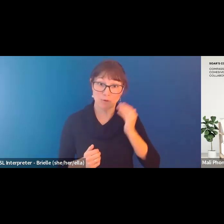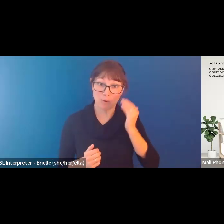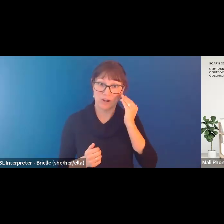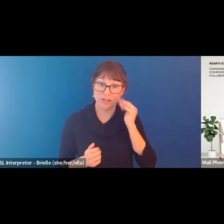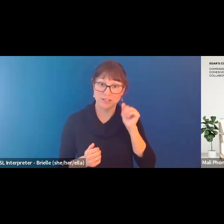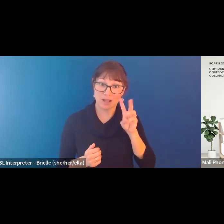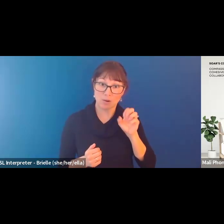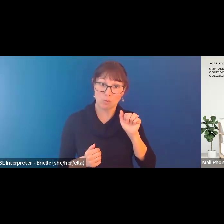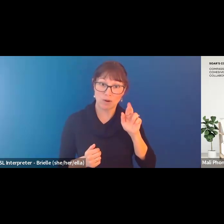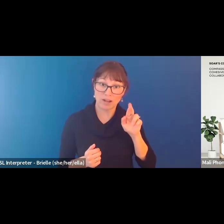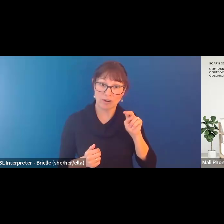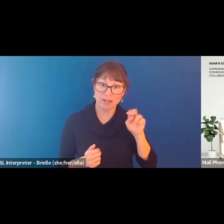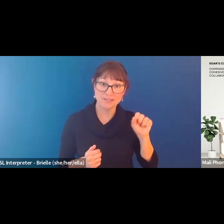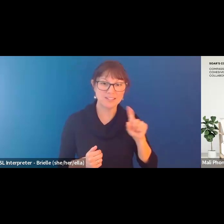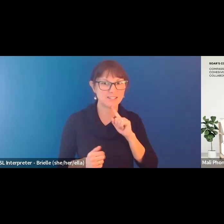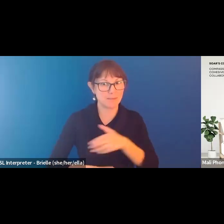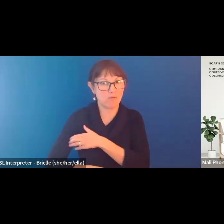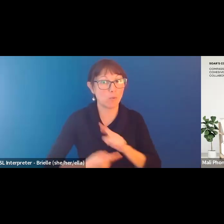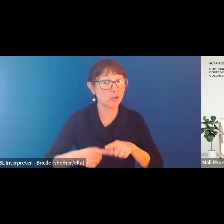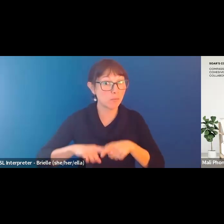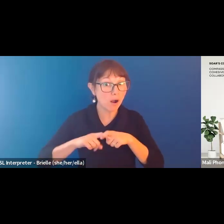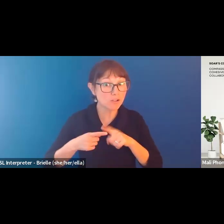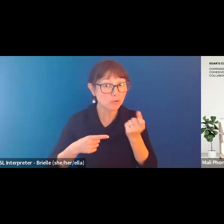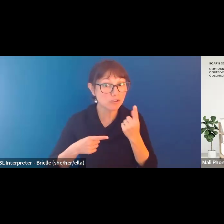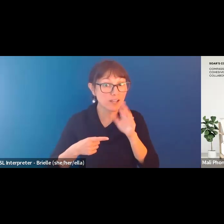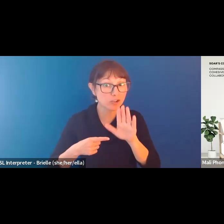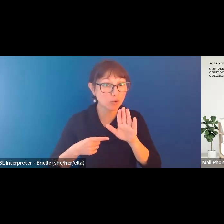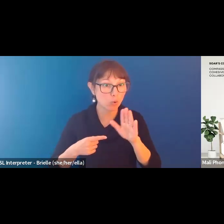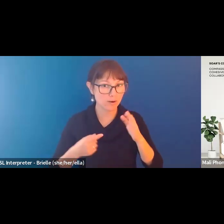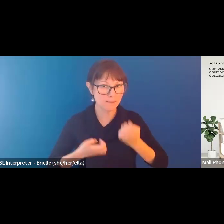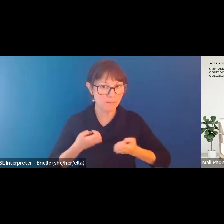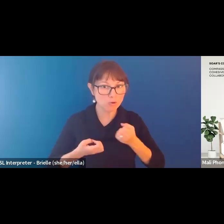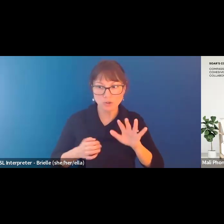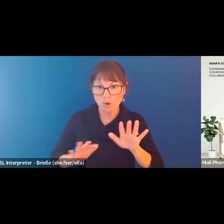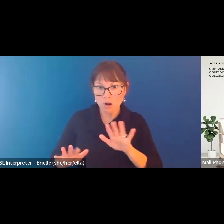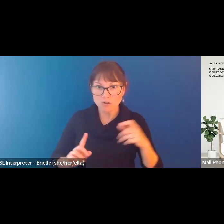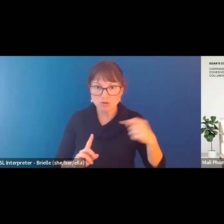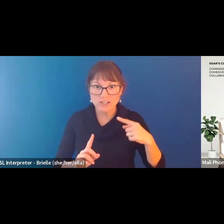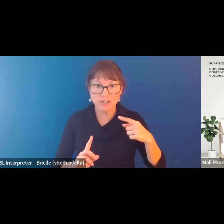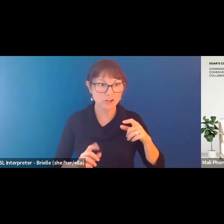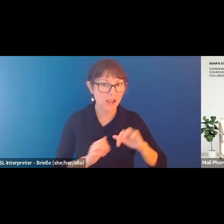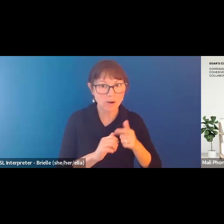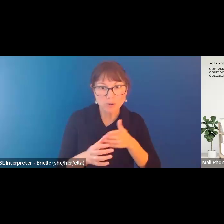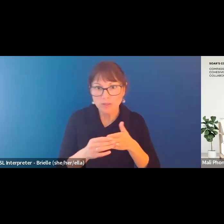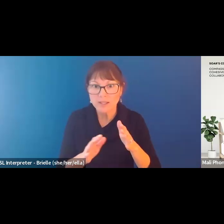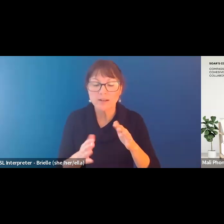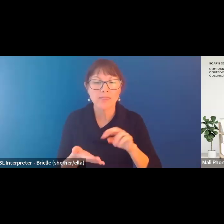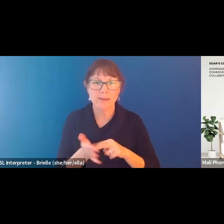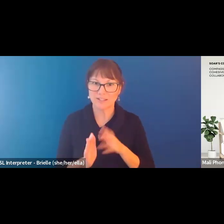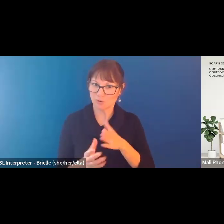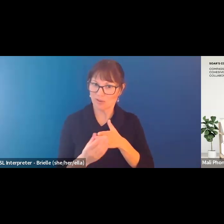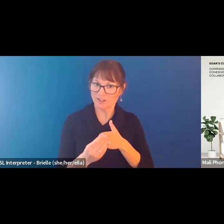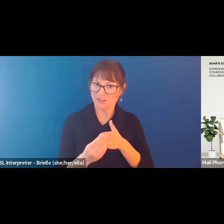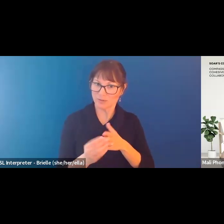a powerful starting point. When you pause to understand your emotional landscape, your triggers, your patterns, you lead with greater